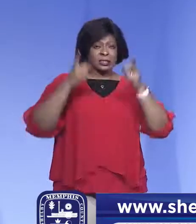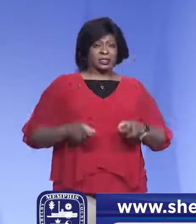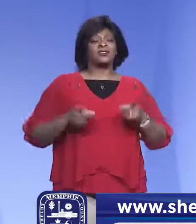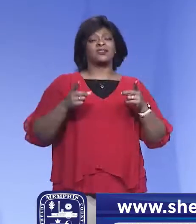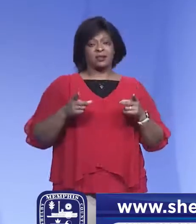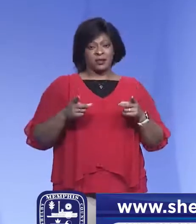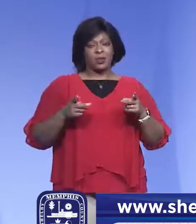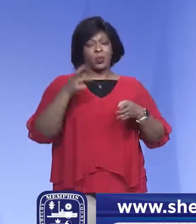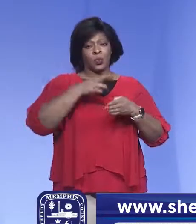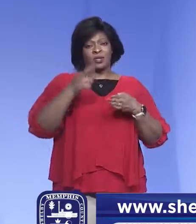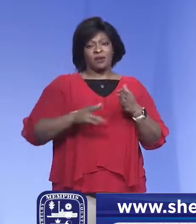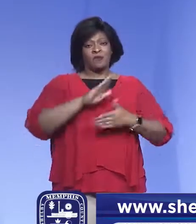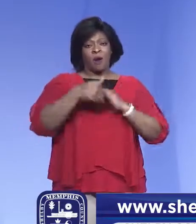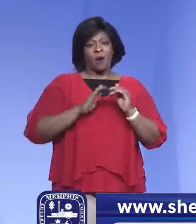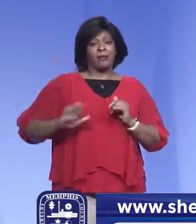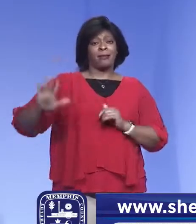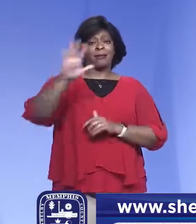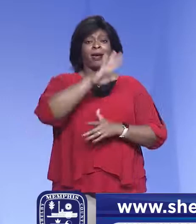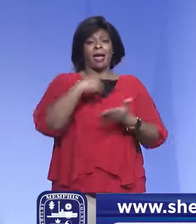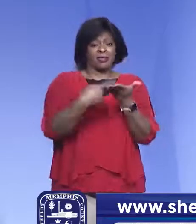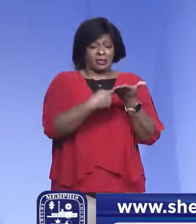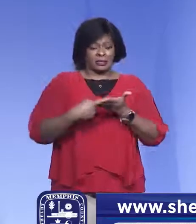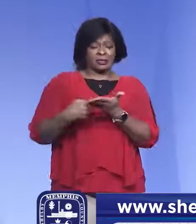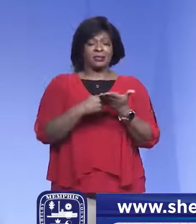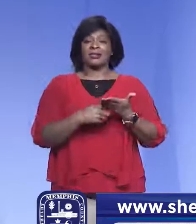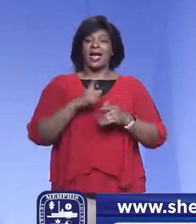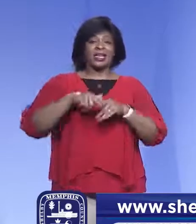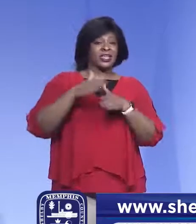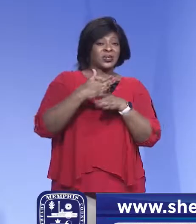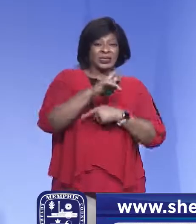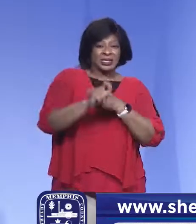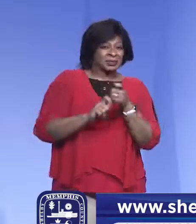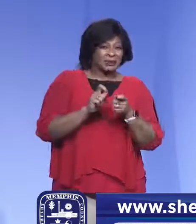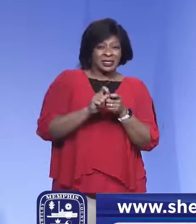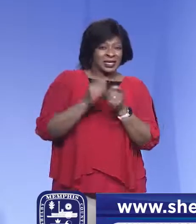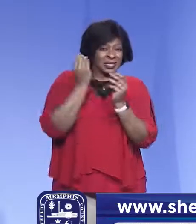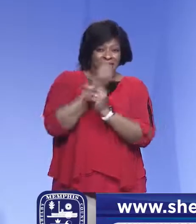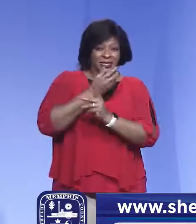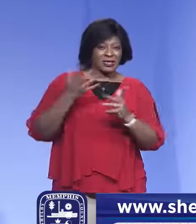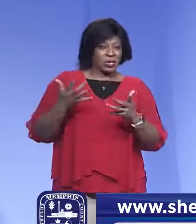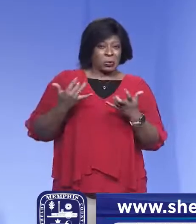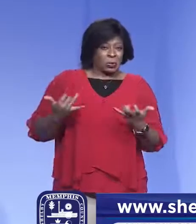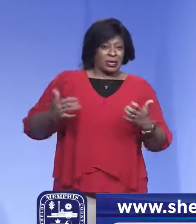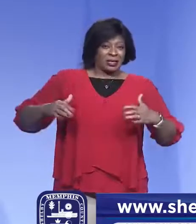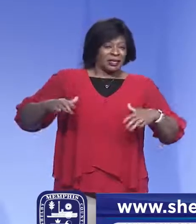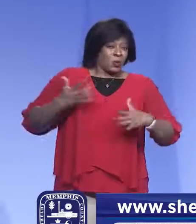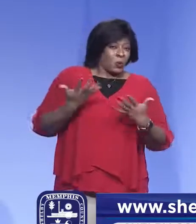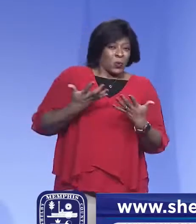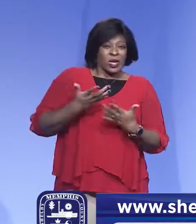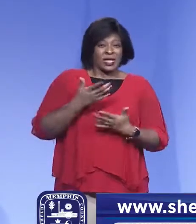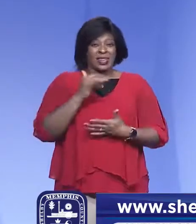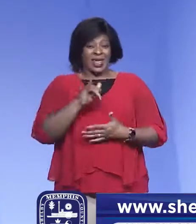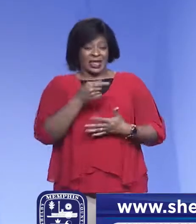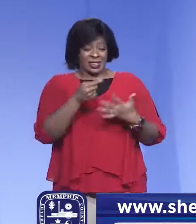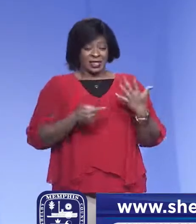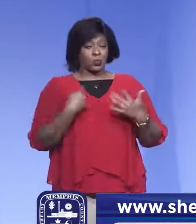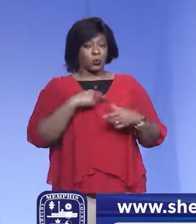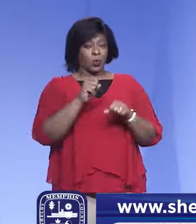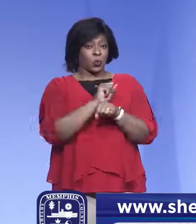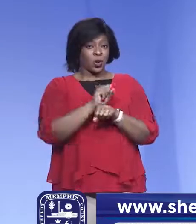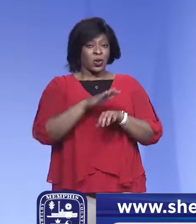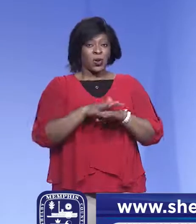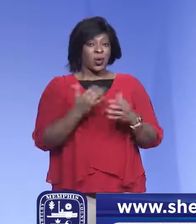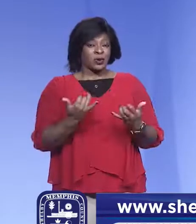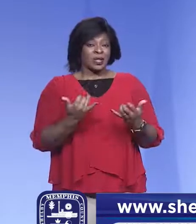as the result of all those discussions. So I can't share specific details at the current time on what those things are that we're